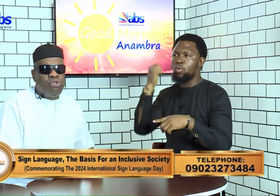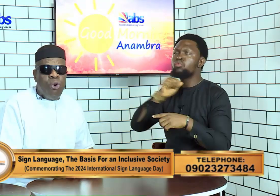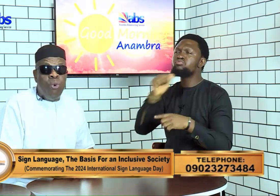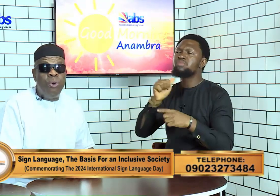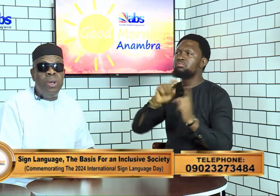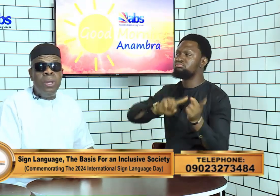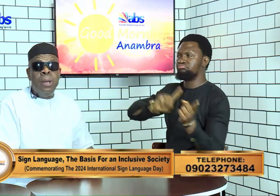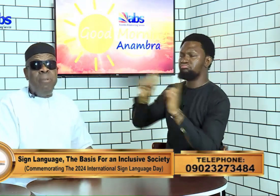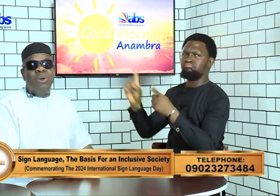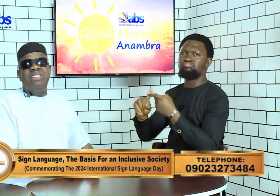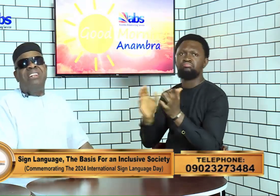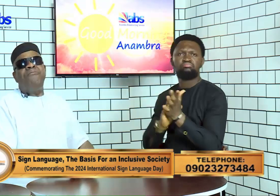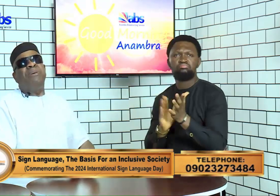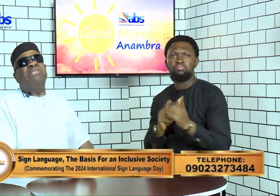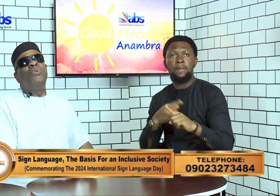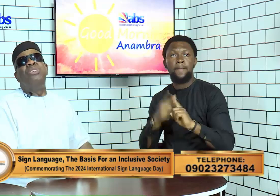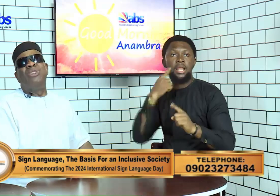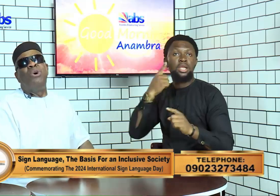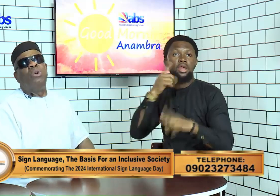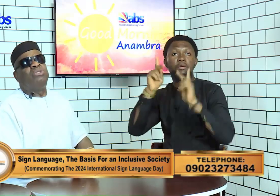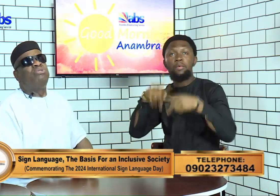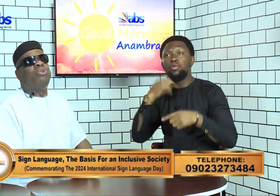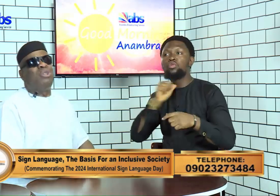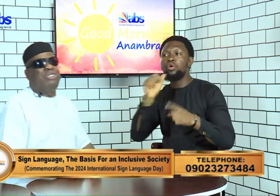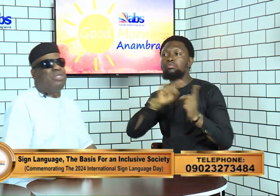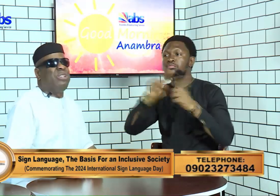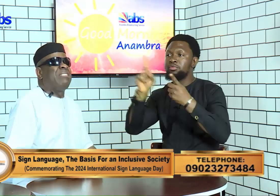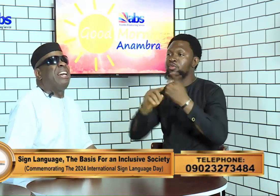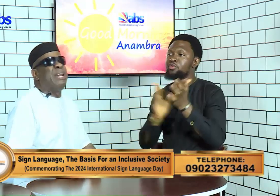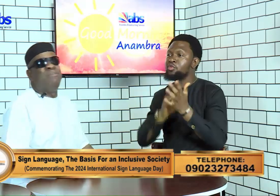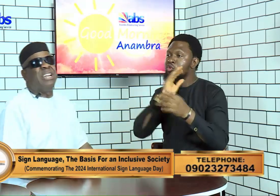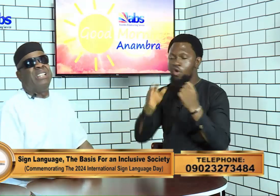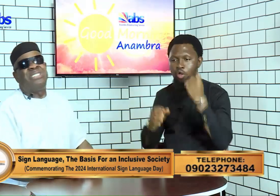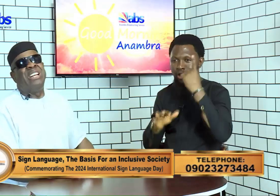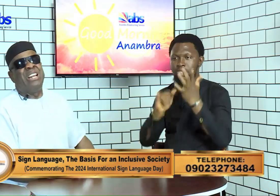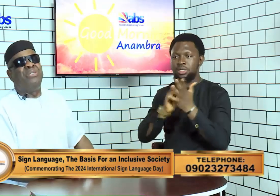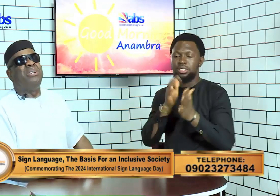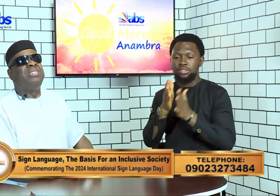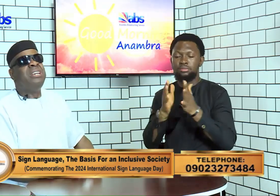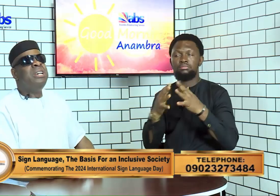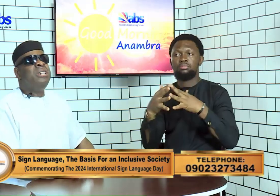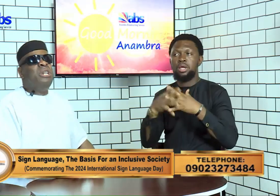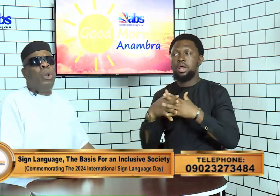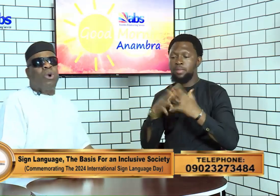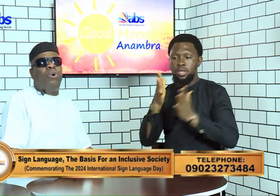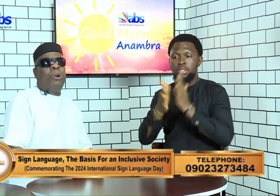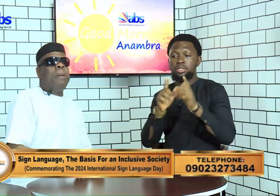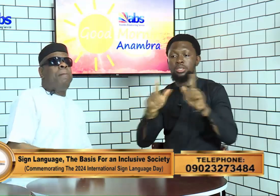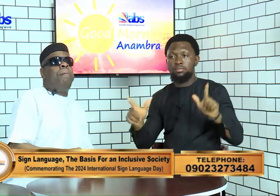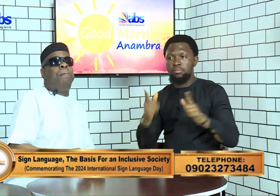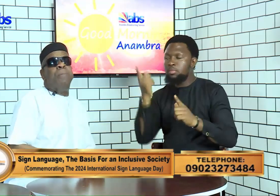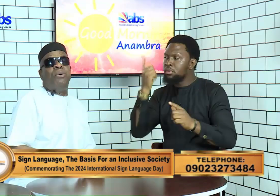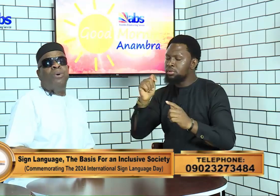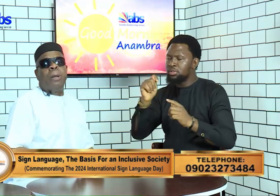to school. Because a deaf person who did not go to school does not understand the American Sign Language. The